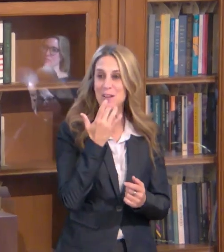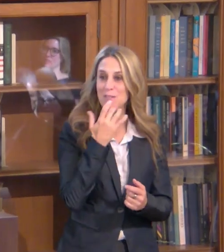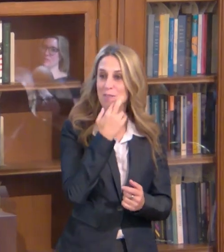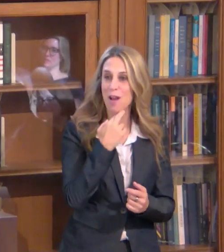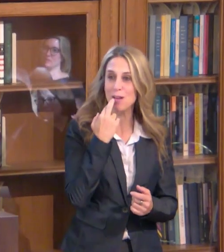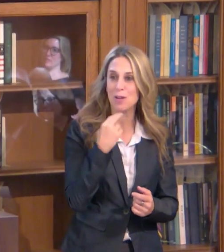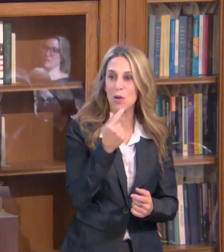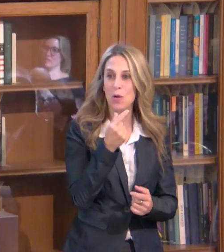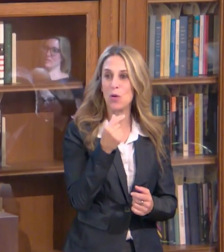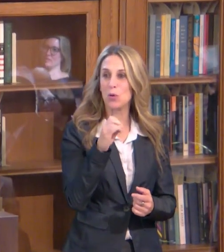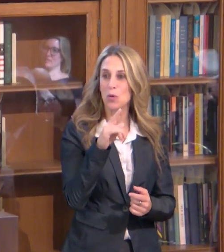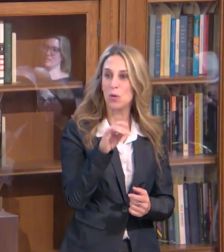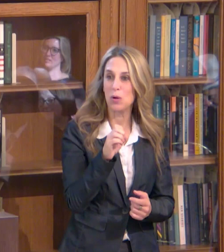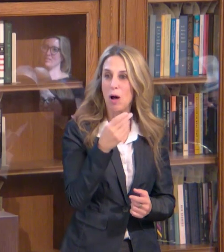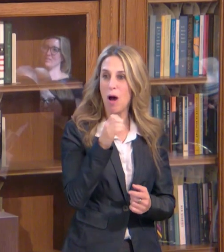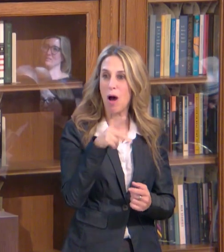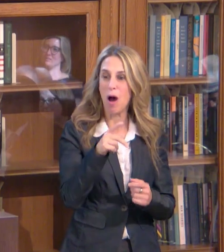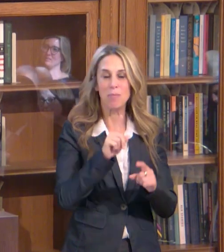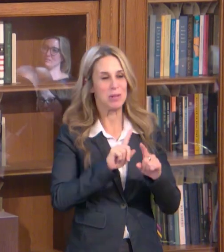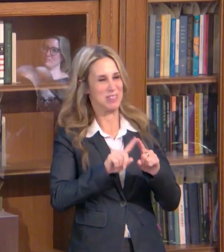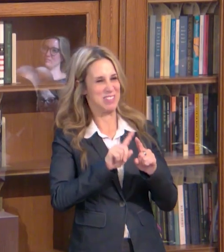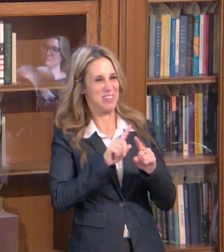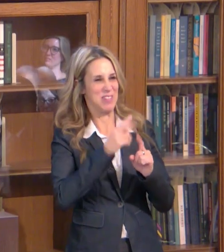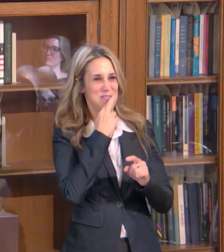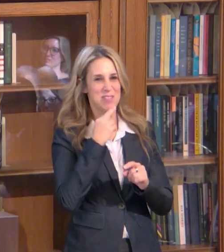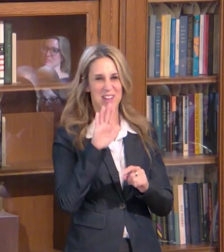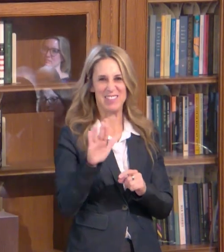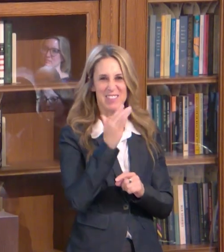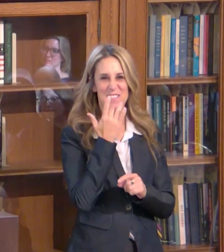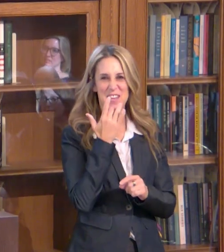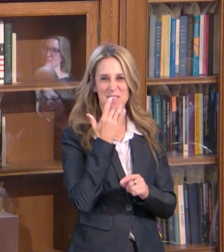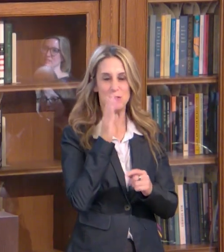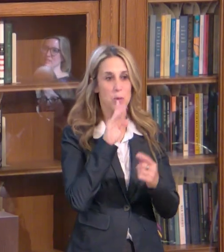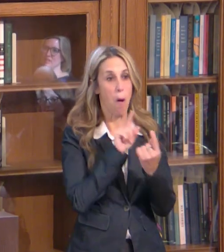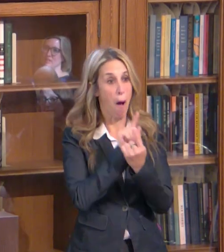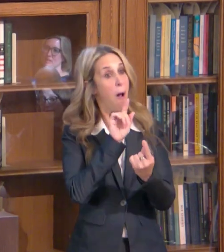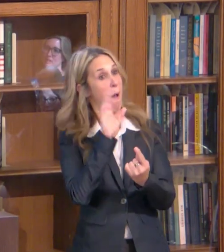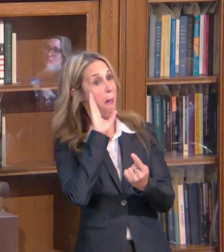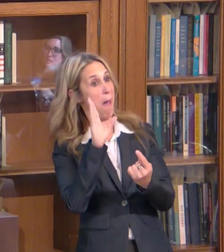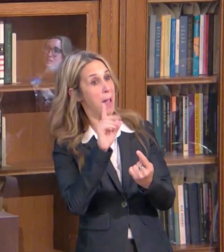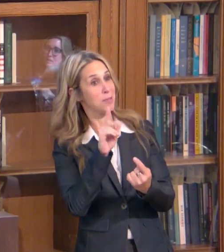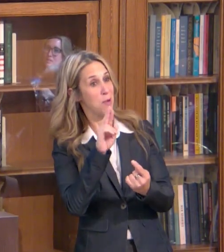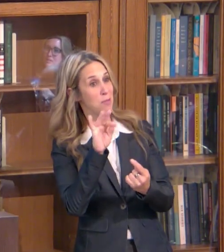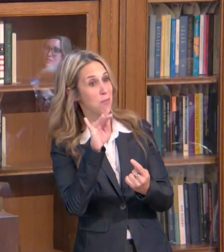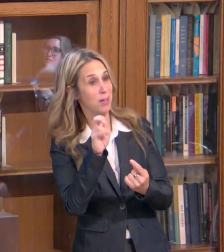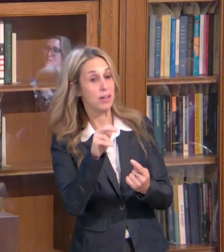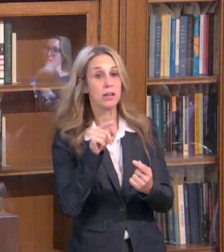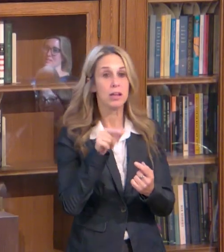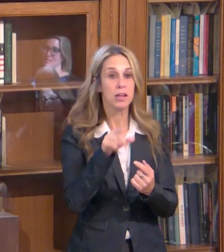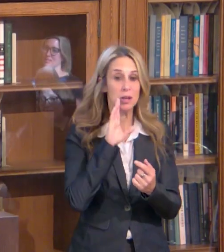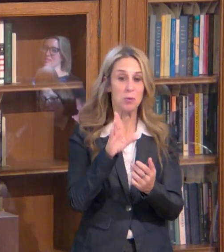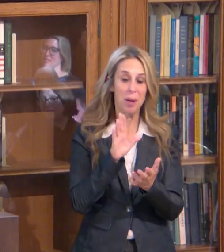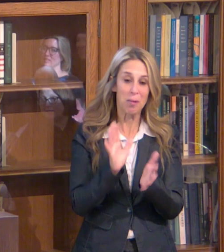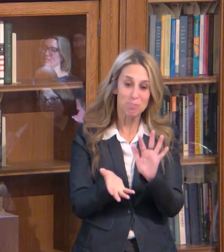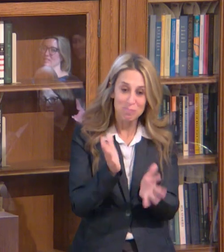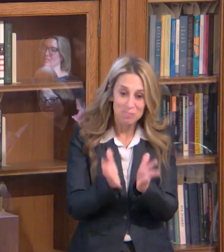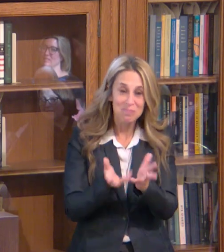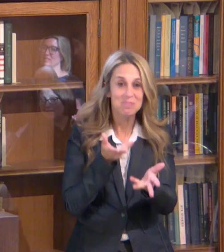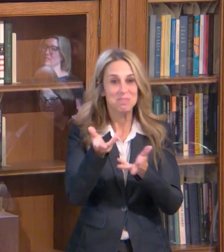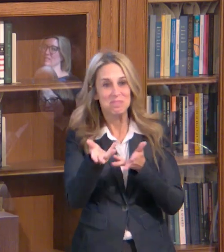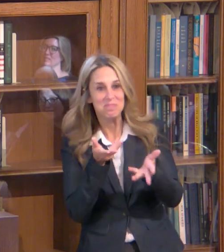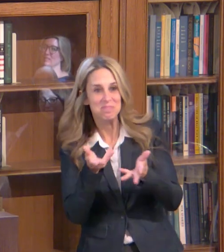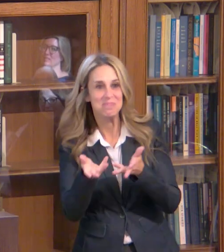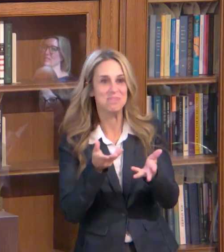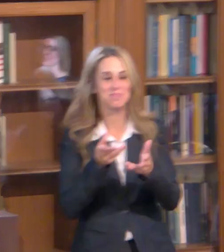goof and Nan are the two that we would see him in most often and uh he would treat her like he would treat me and engage her in